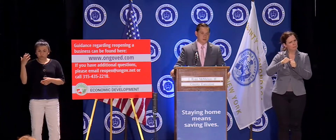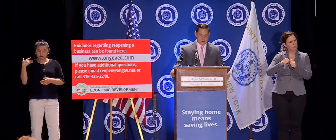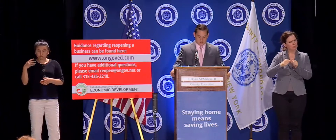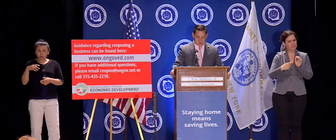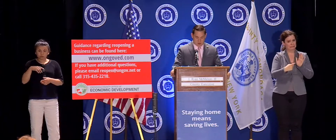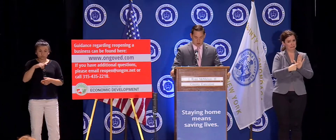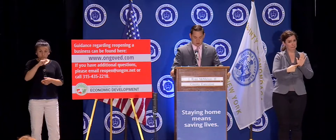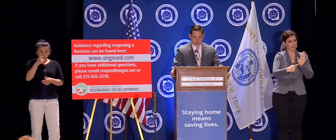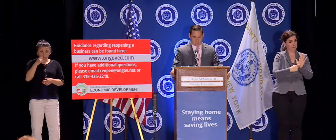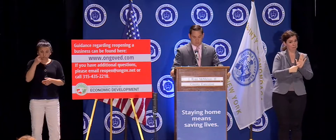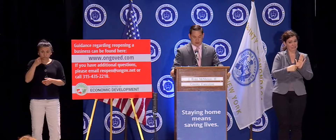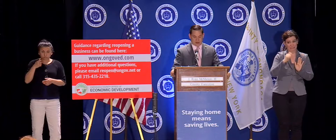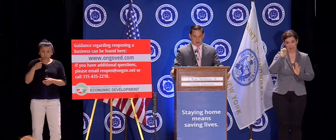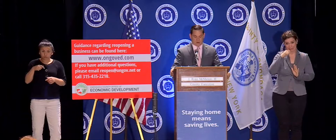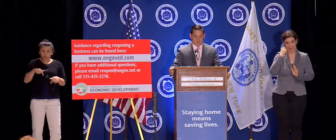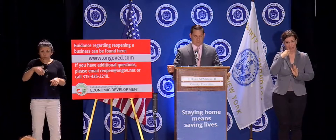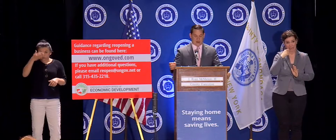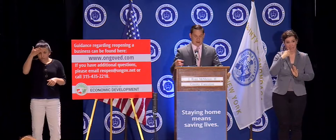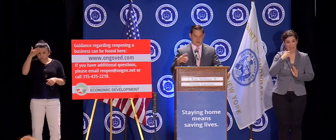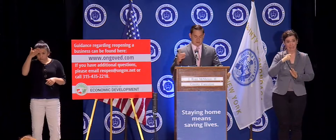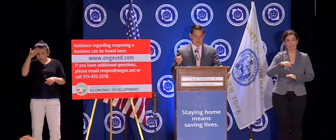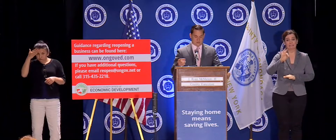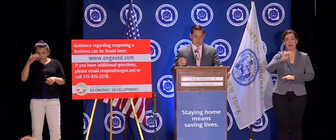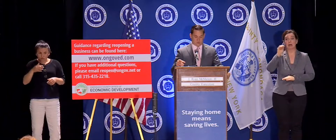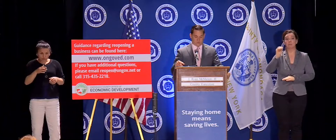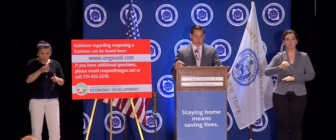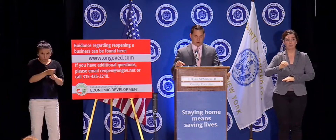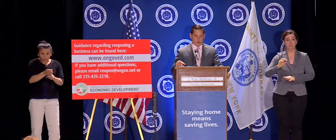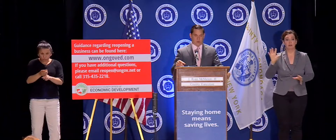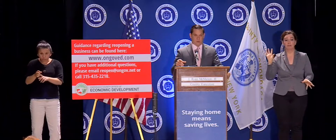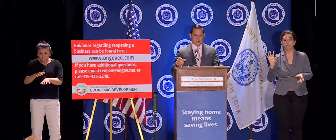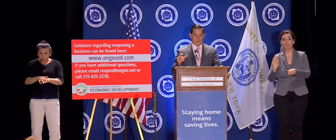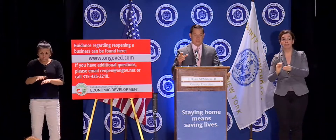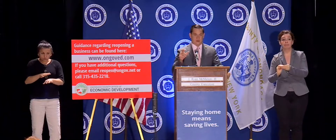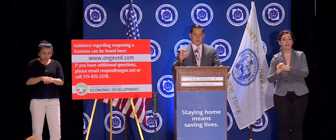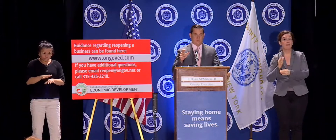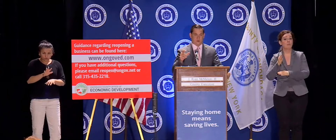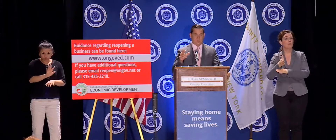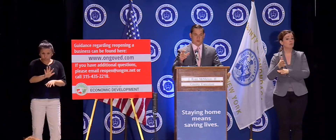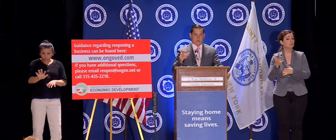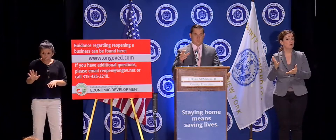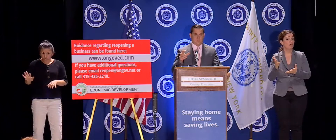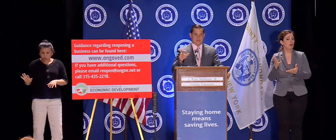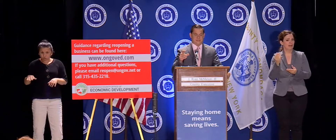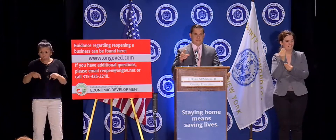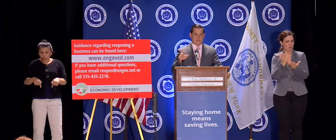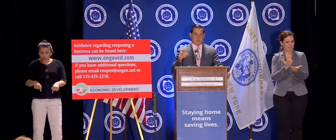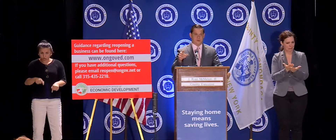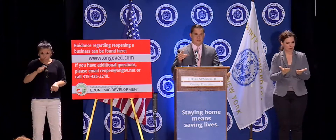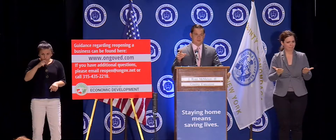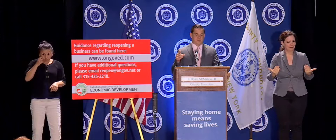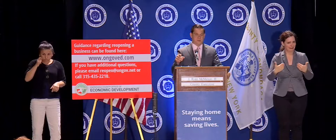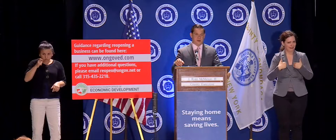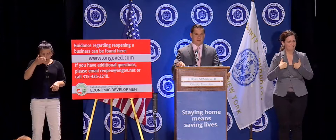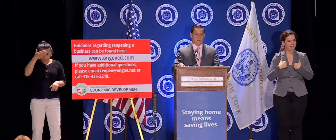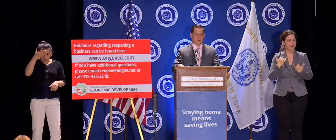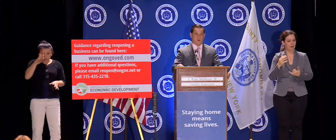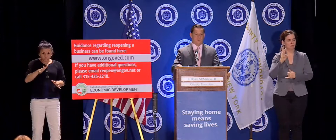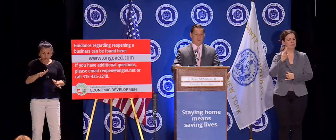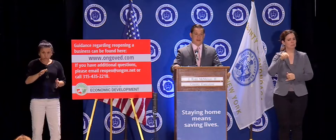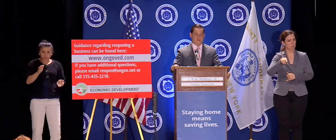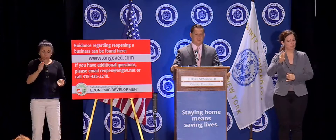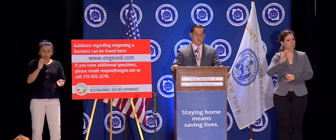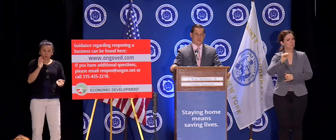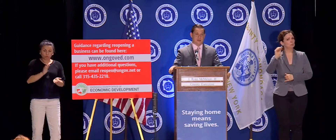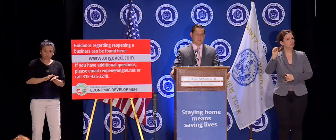8s. Combine all of that overall, the data overall, it's at 6.6%, but